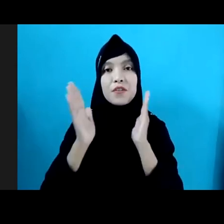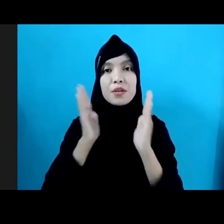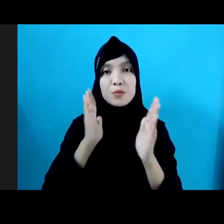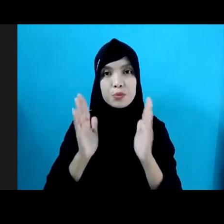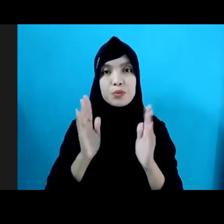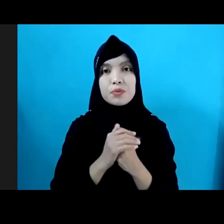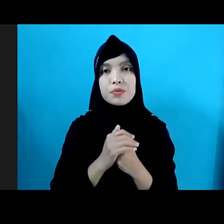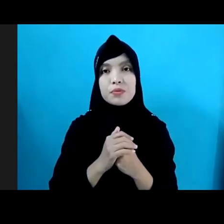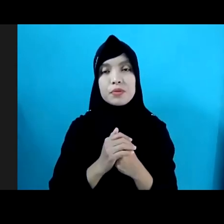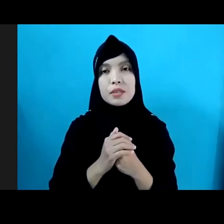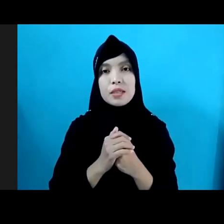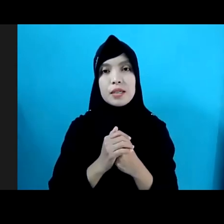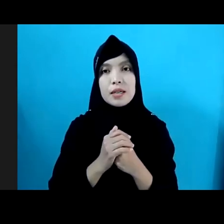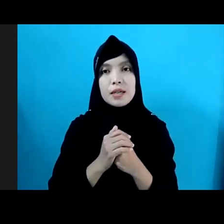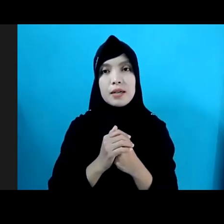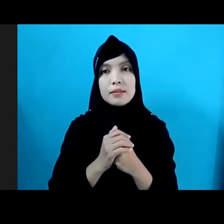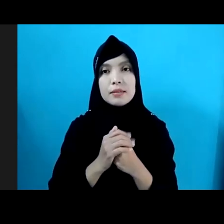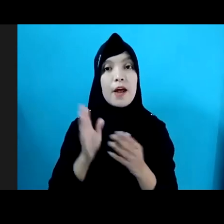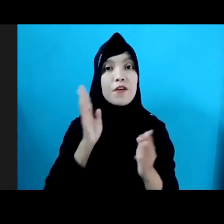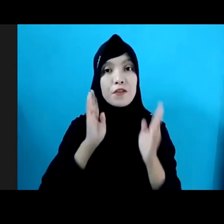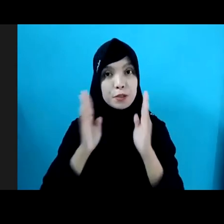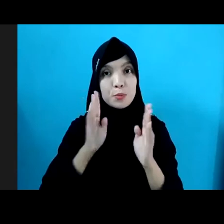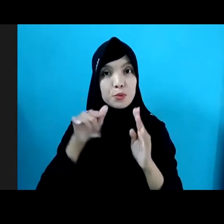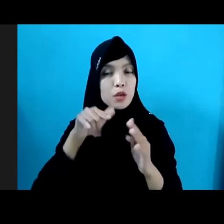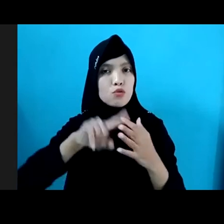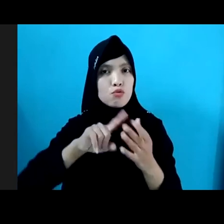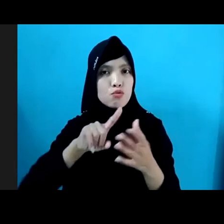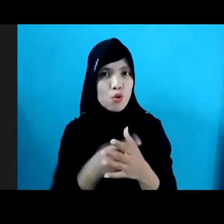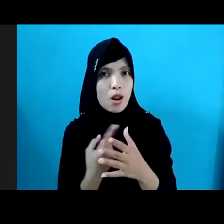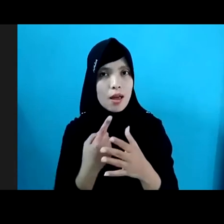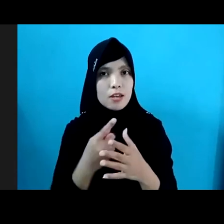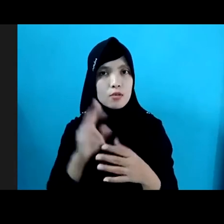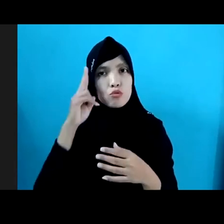Safeguarding So They Have To Pass Those Standards Before We Would Go Into Partnership